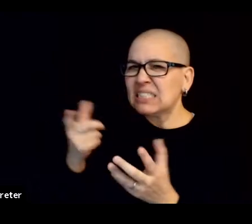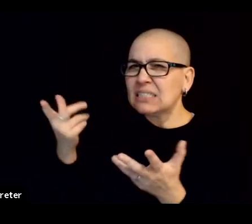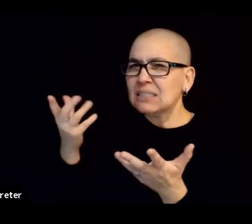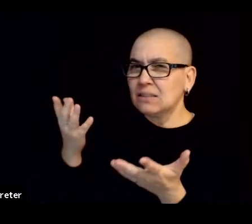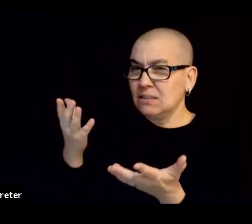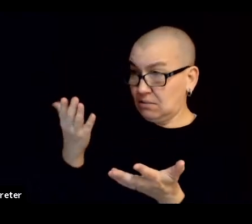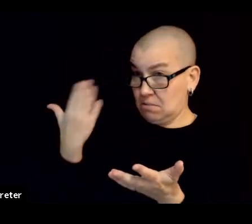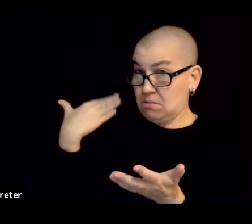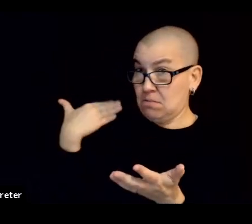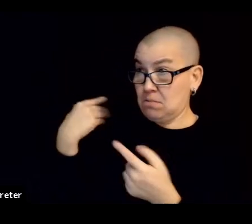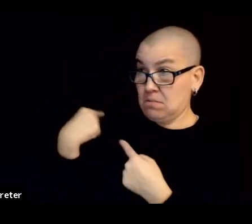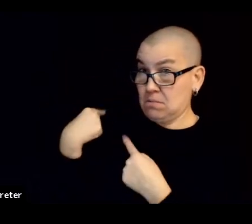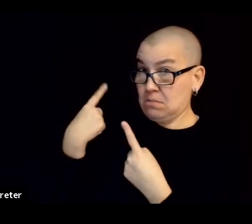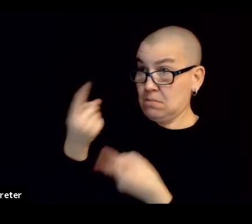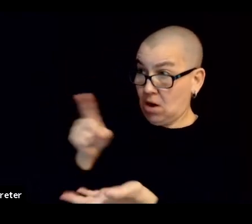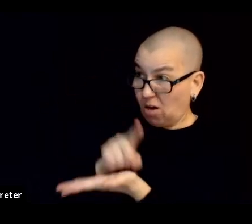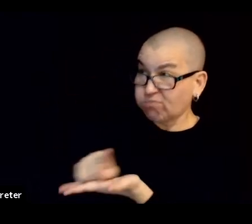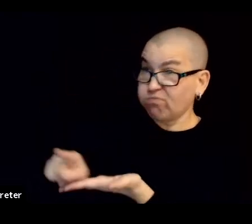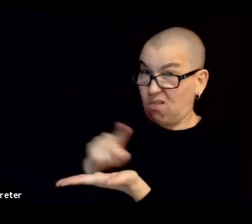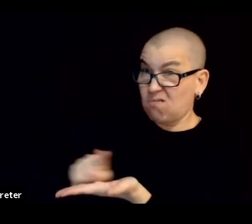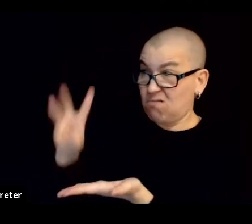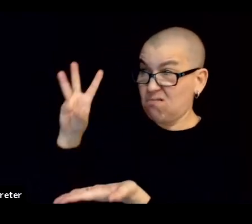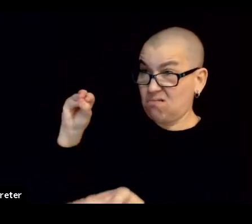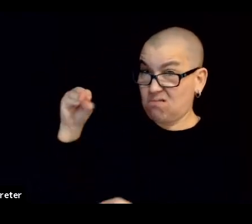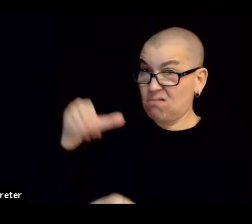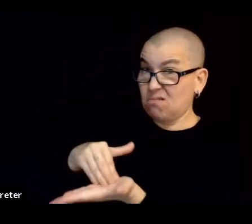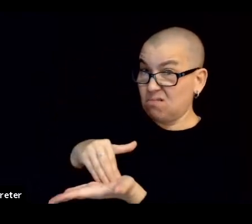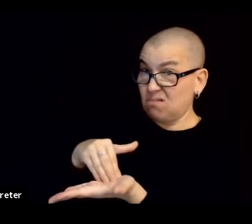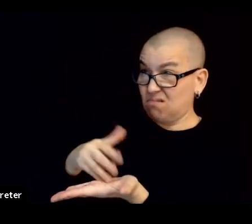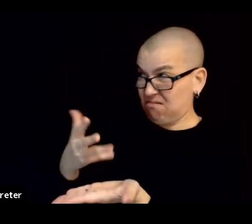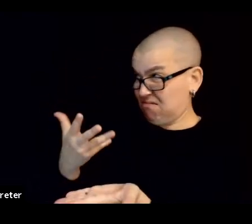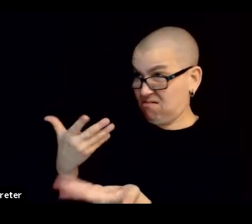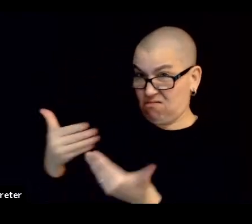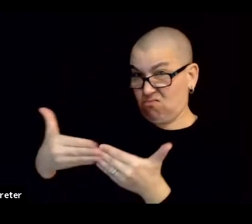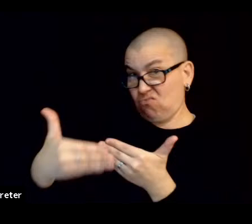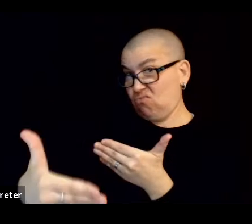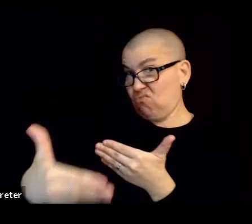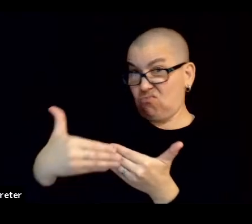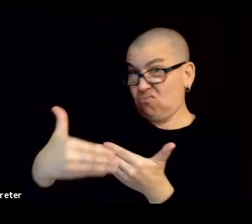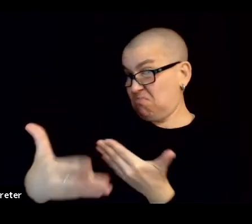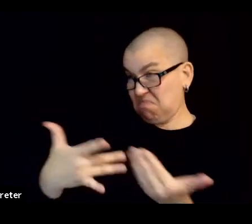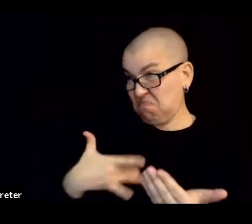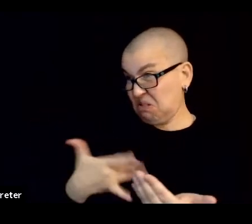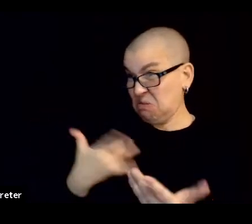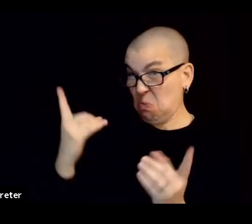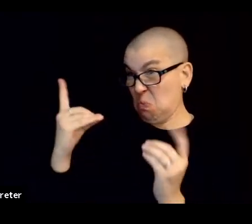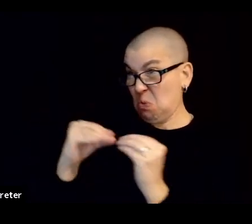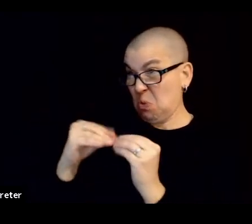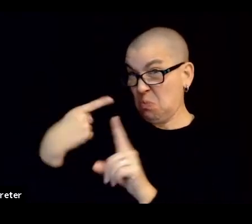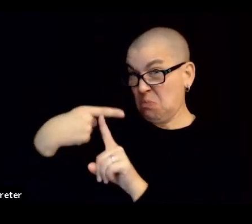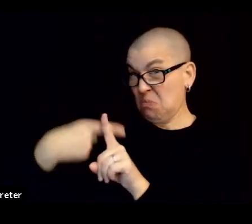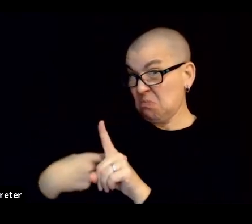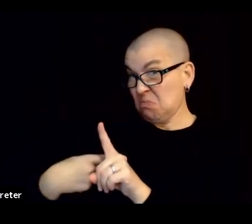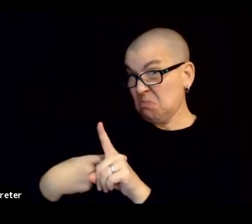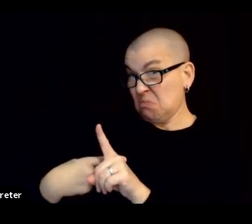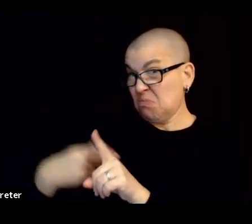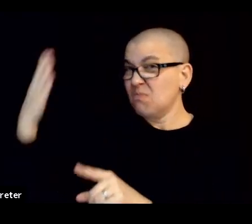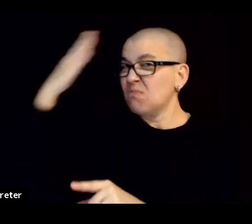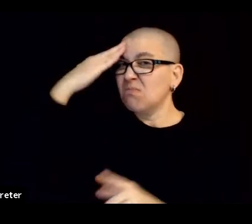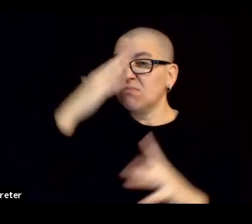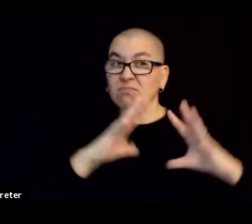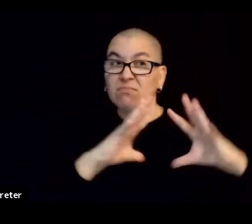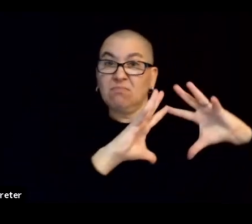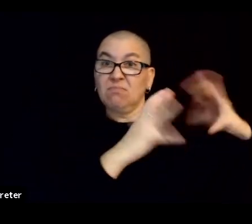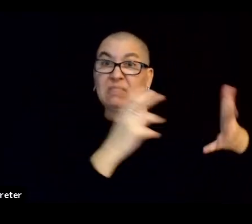going to be at least for the foreseeable future, but I know Secretary Azar said last week that in the next 2 weeks, they were putting states